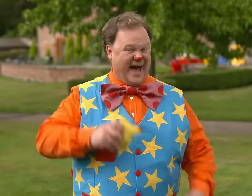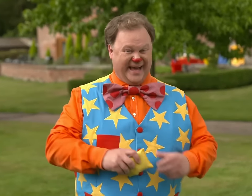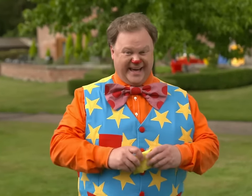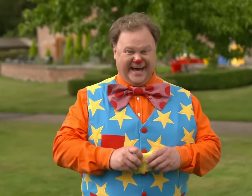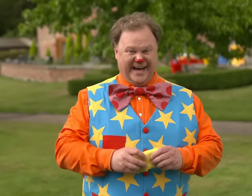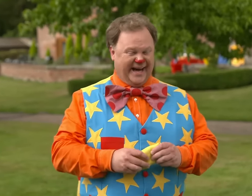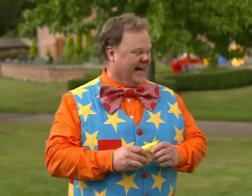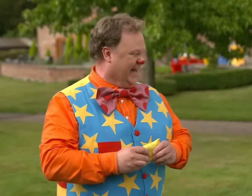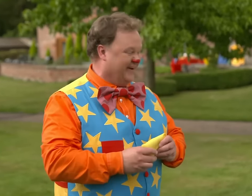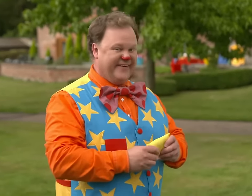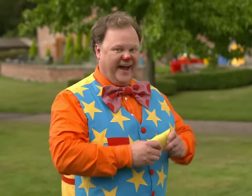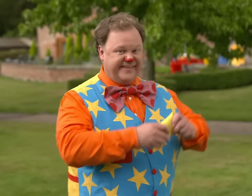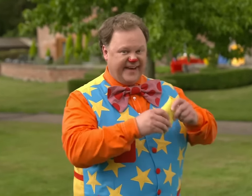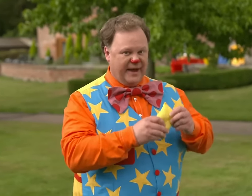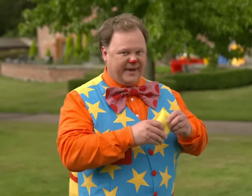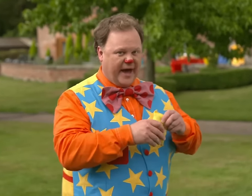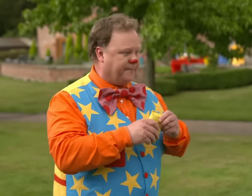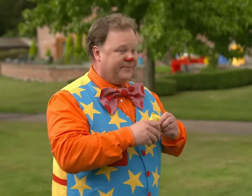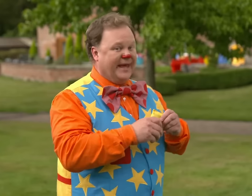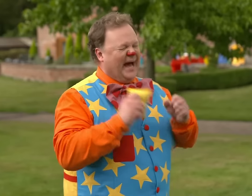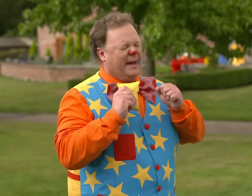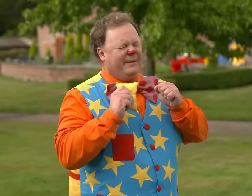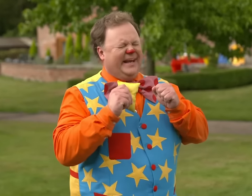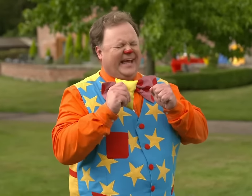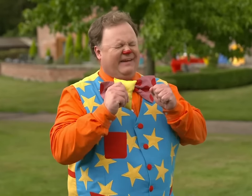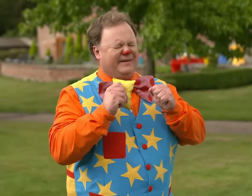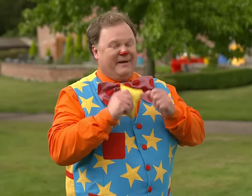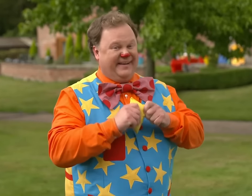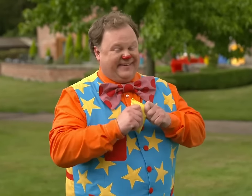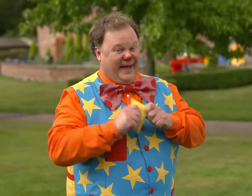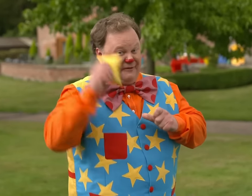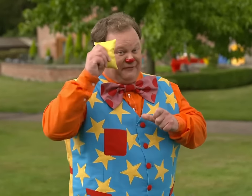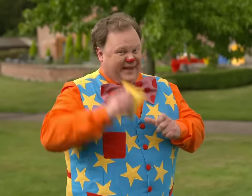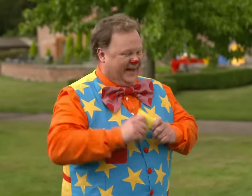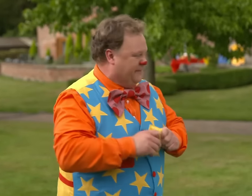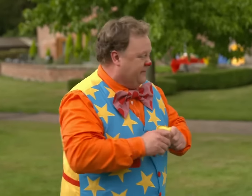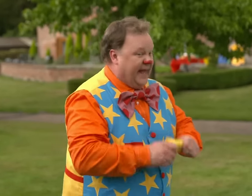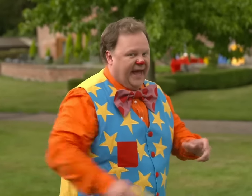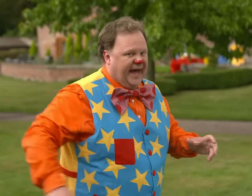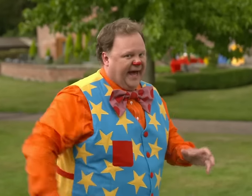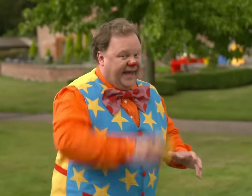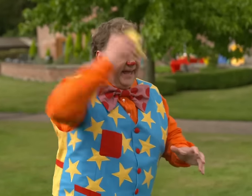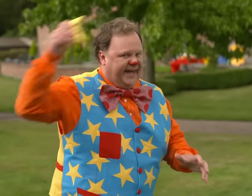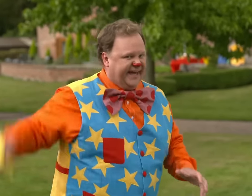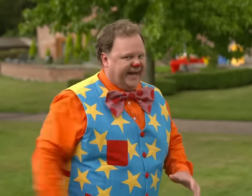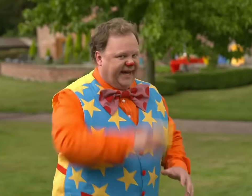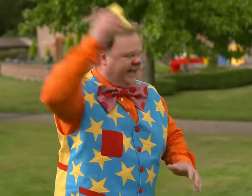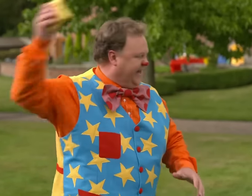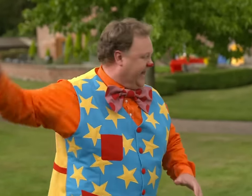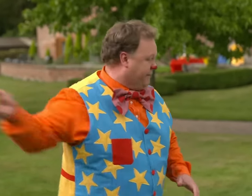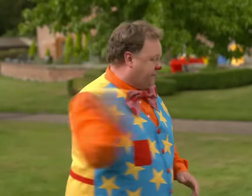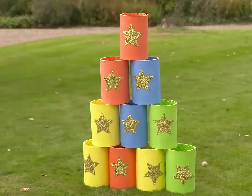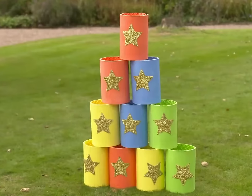beanbag. Right, here we go. I believe in myself. Hey, yay, yep.